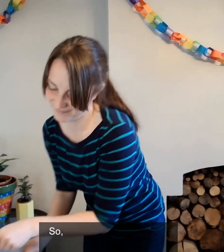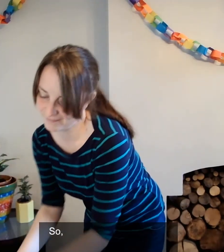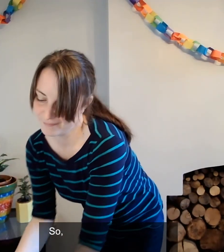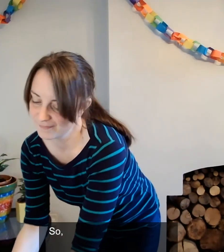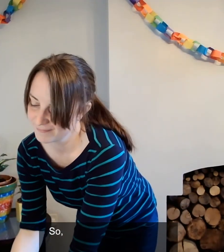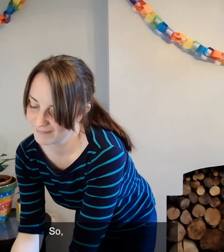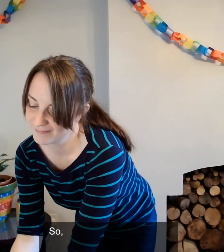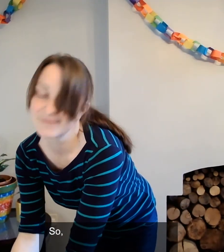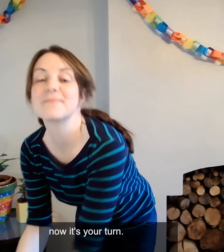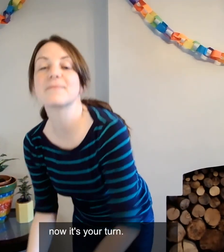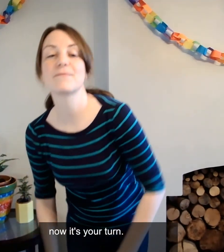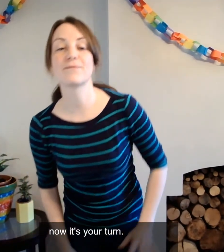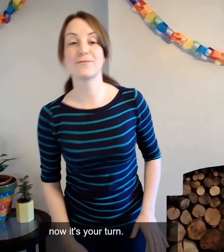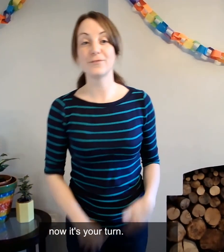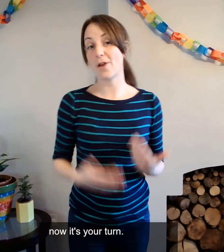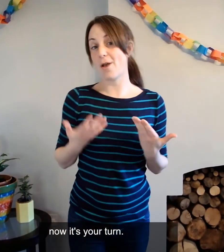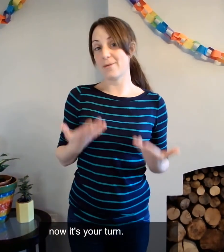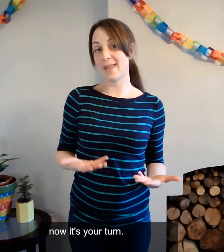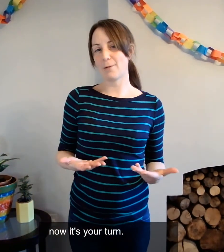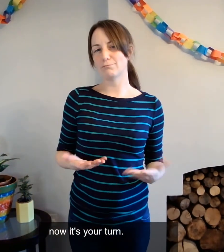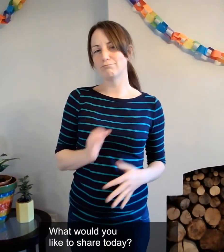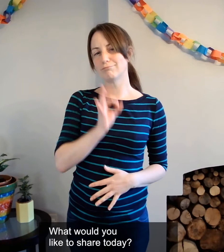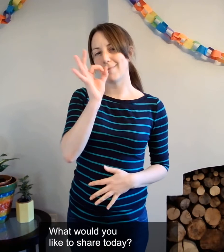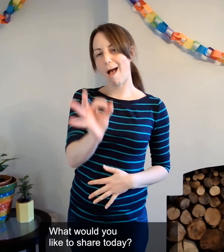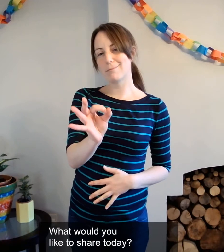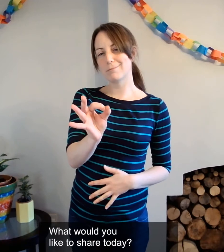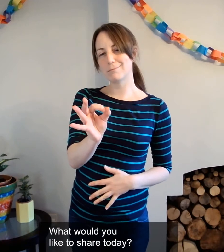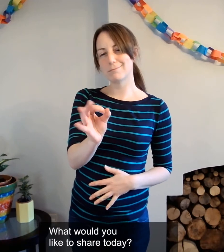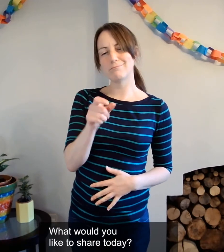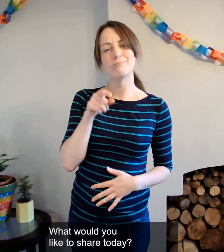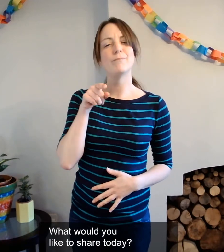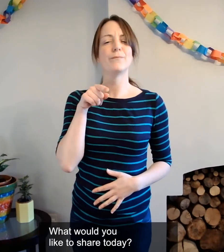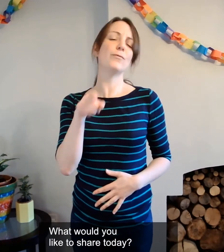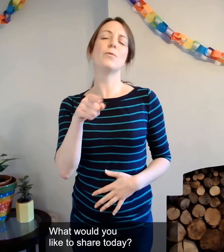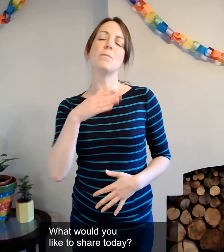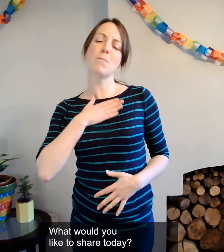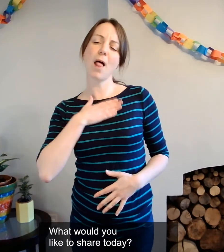So, now it's your turn. What would you like to share today?